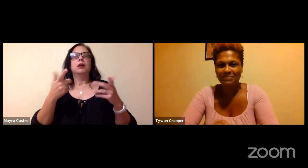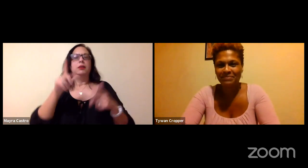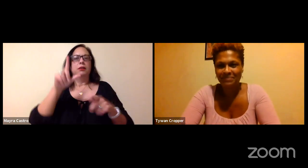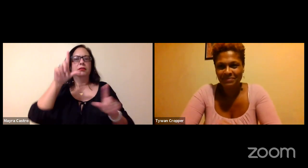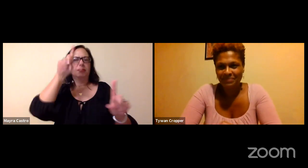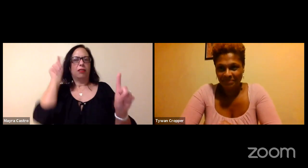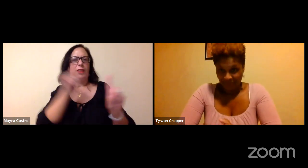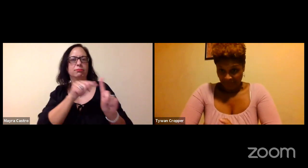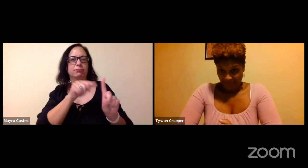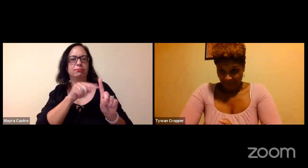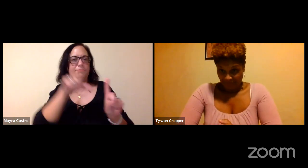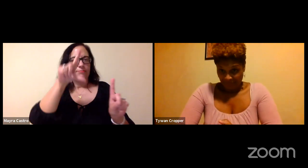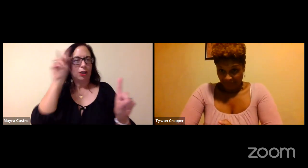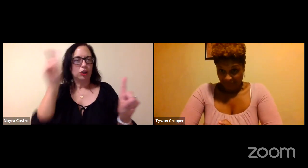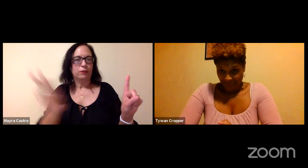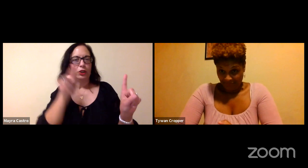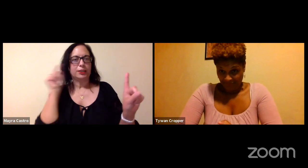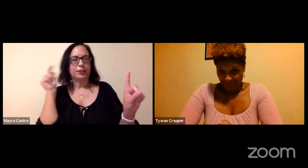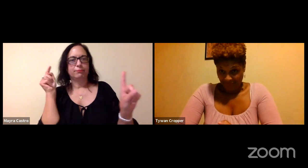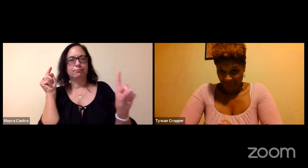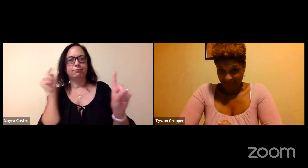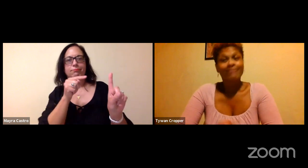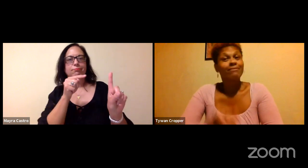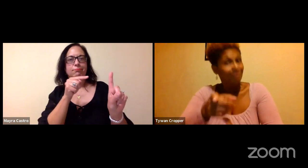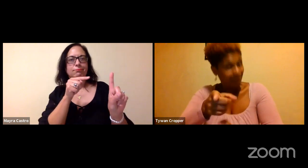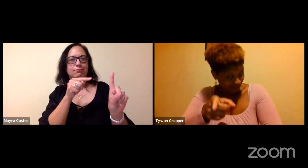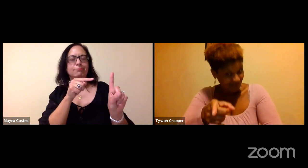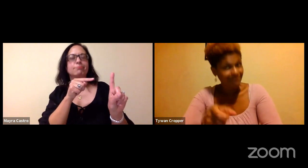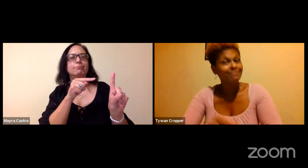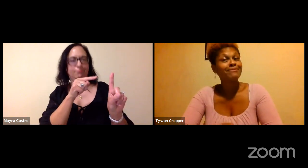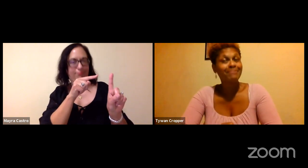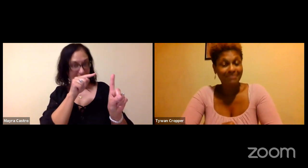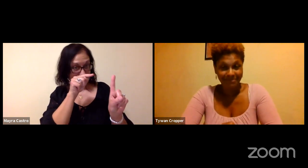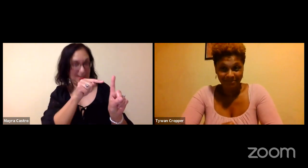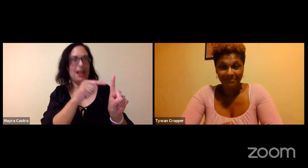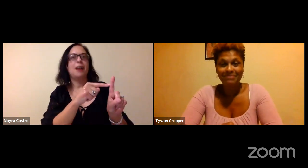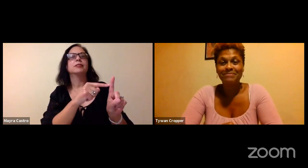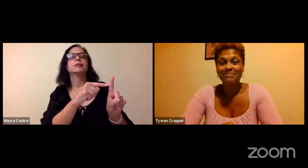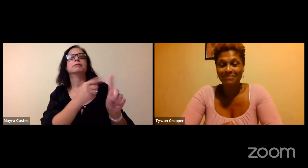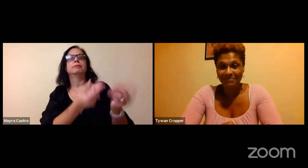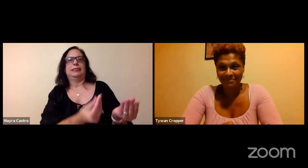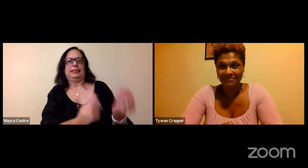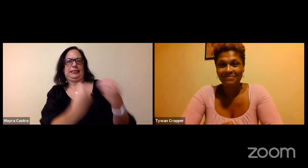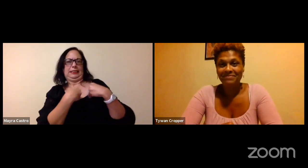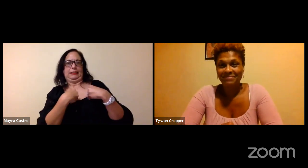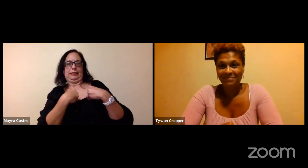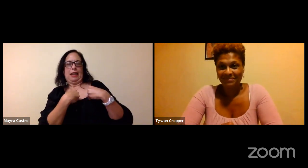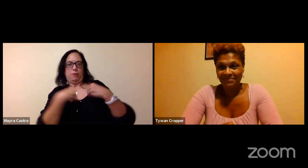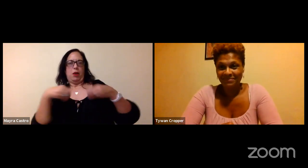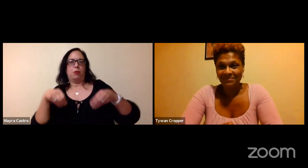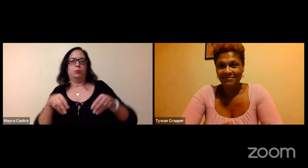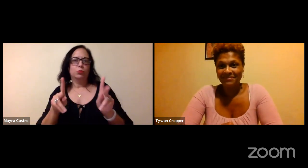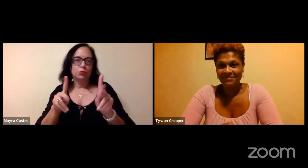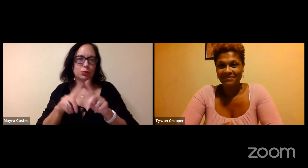Let me just do a time check. We're going to go back to Gallaudet for a moment.